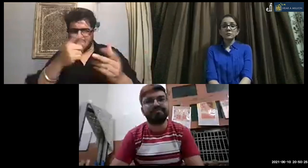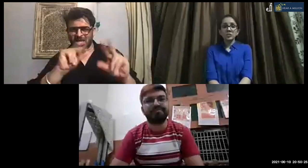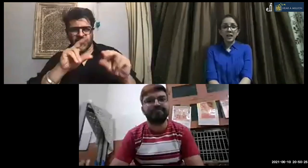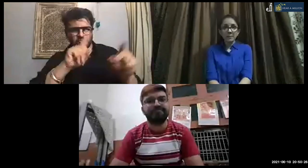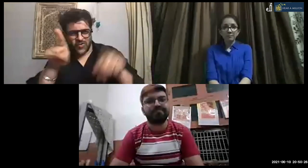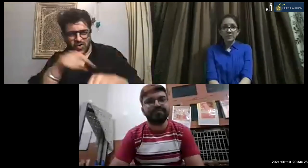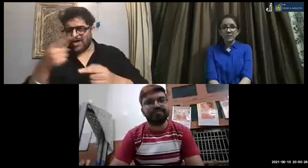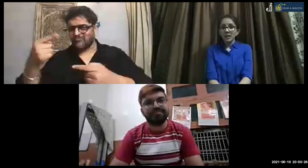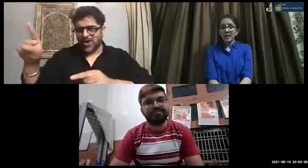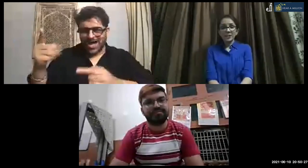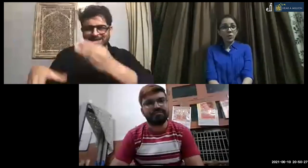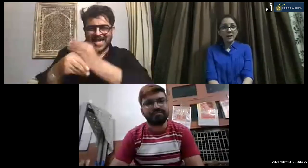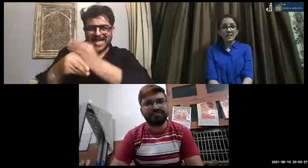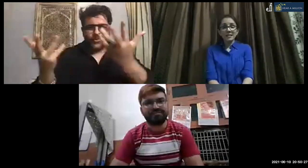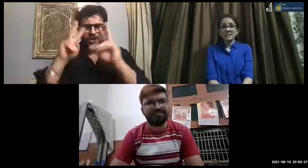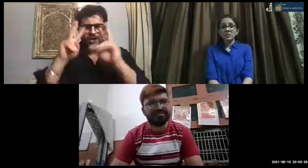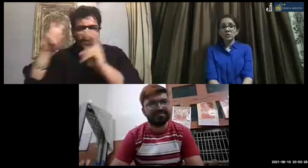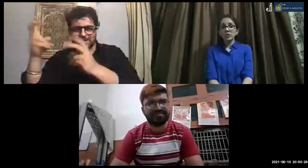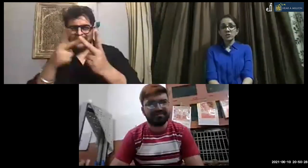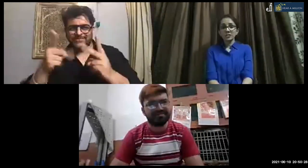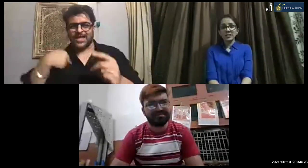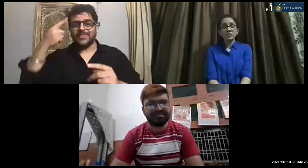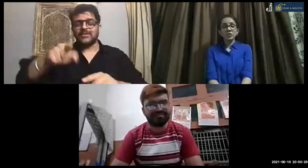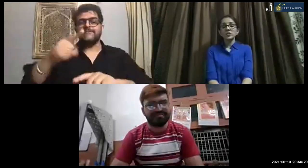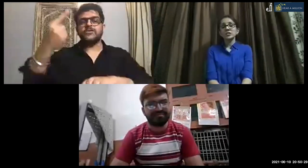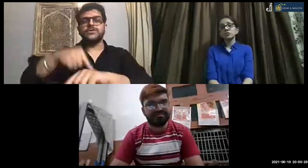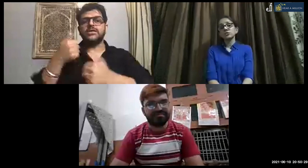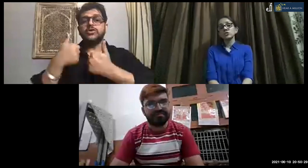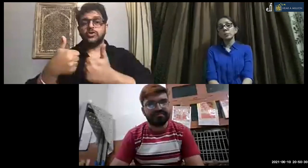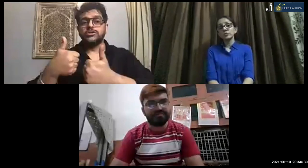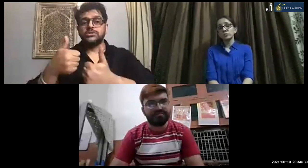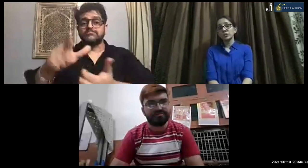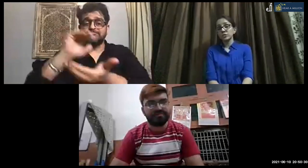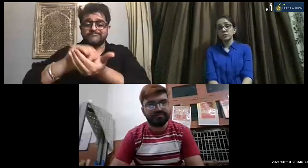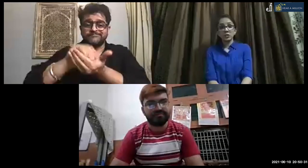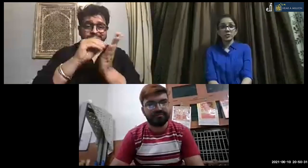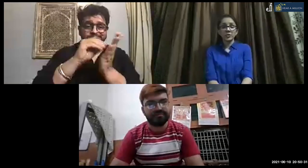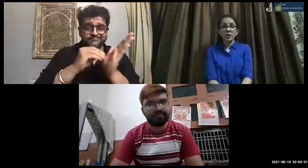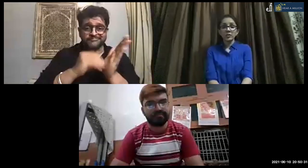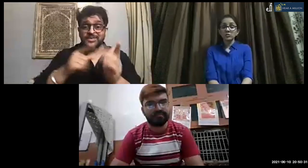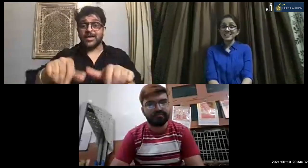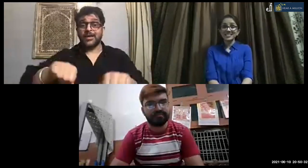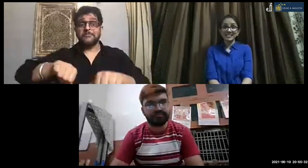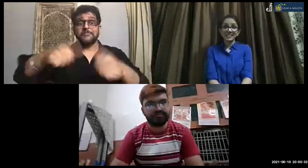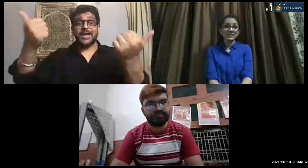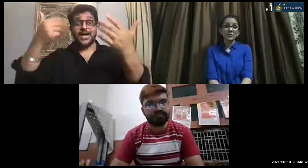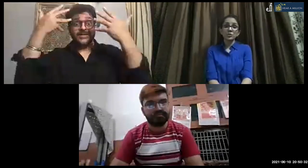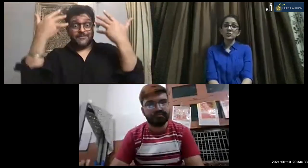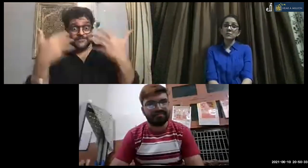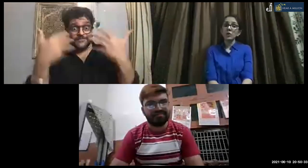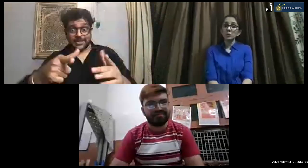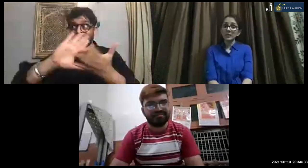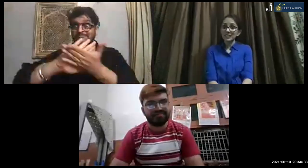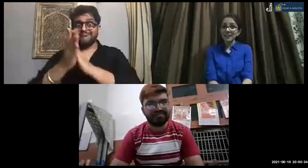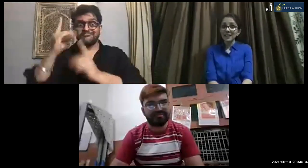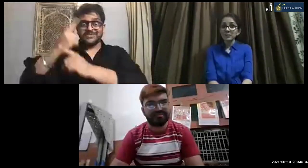course full time, and are analyzing the course, you're critiquing the course, that these topics should be included or not. So that's great. I think you should